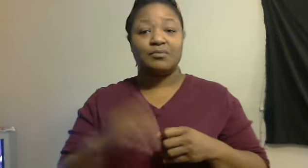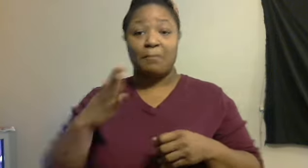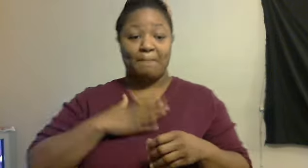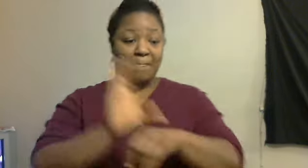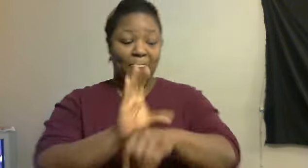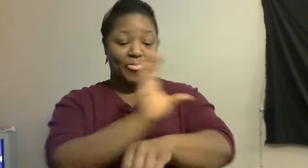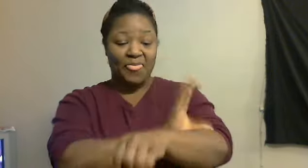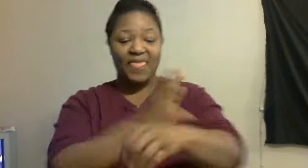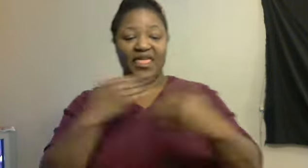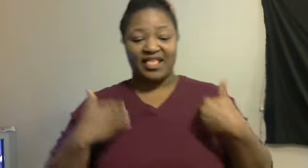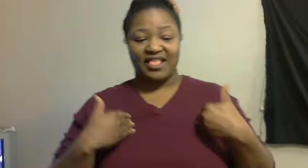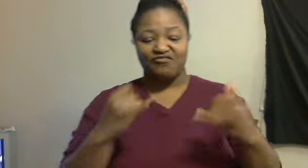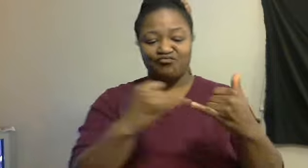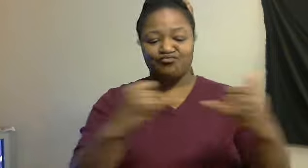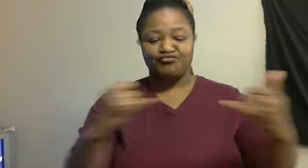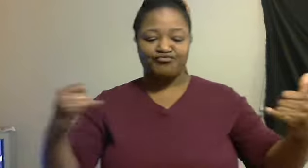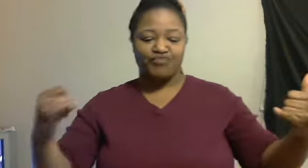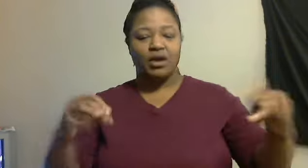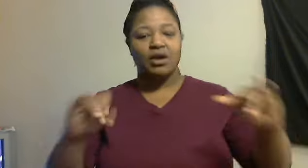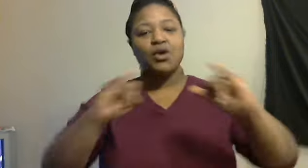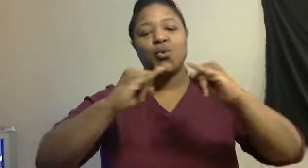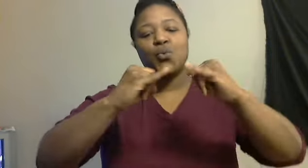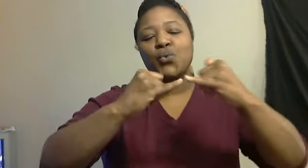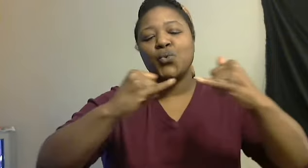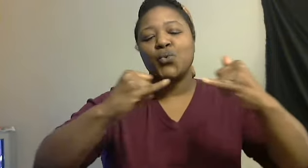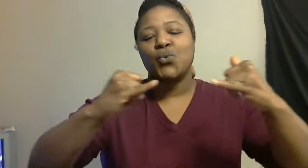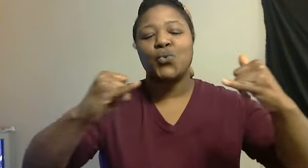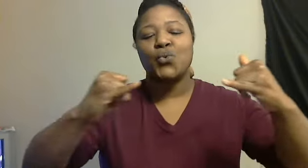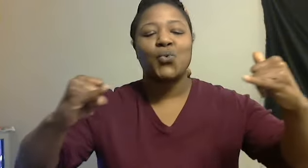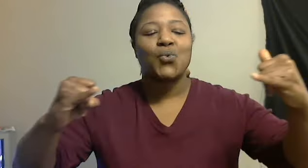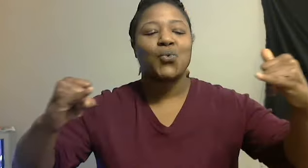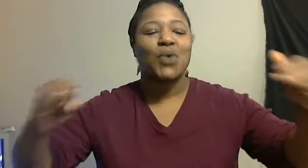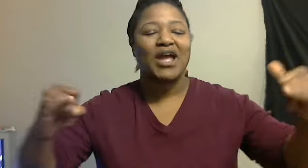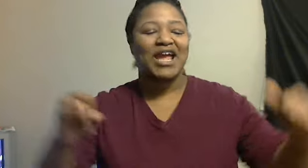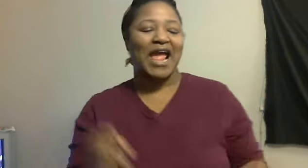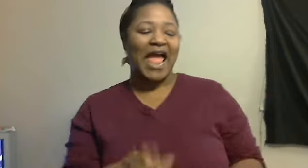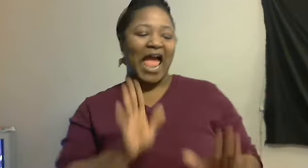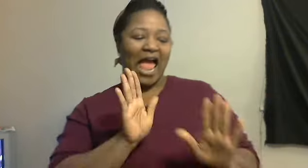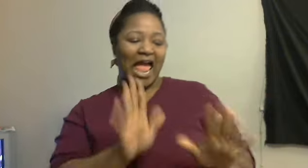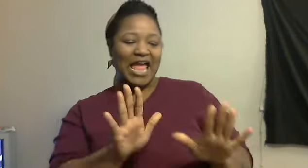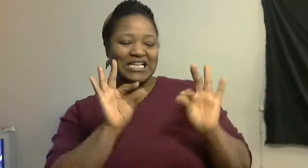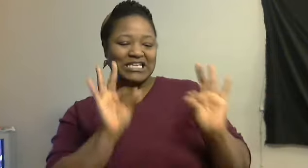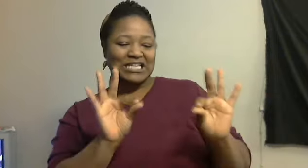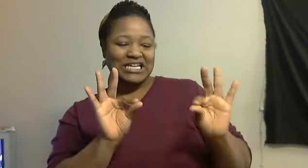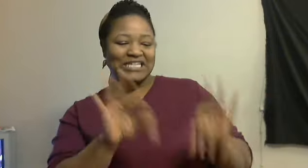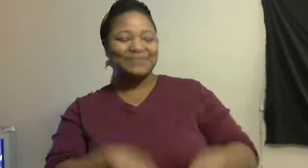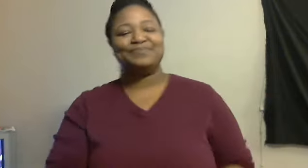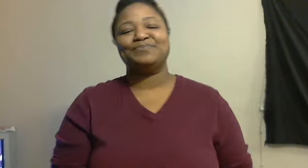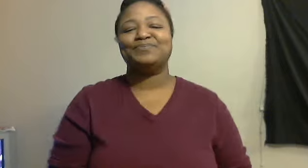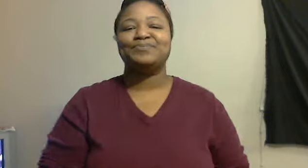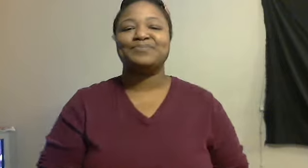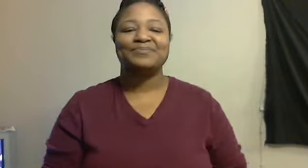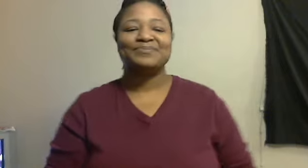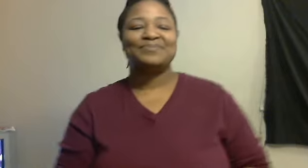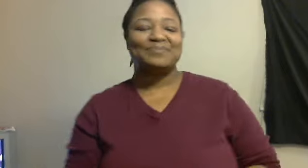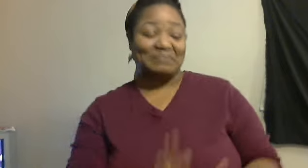Let me see. Oh, yeah, look at that. Okay, so that's a nice-looking line. I'm going